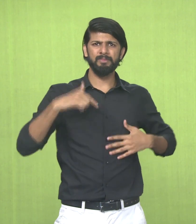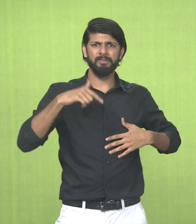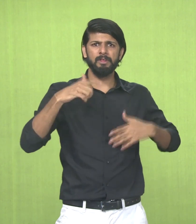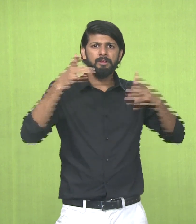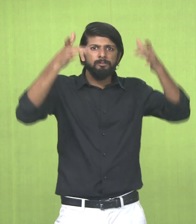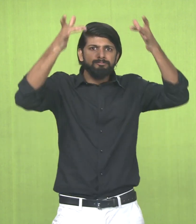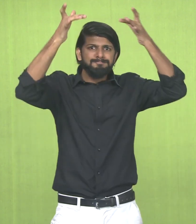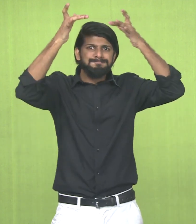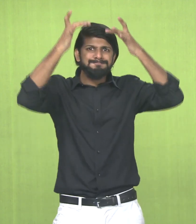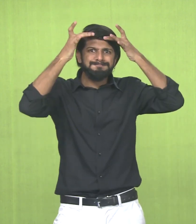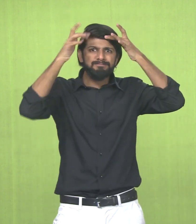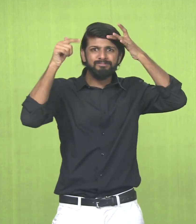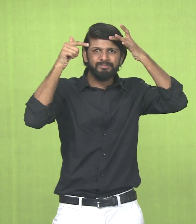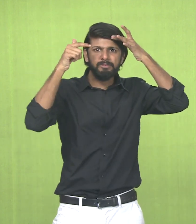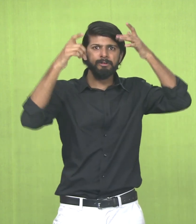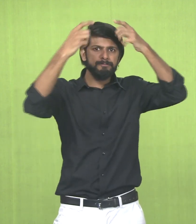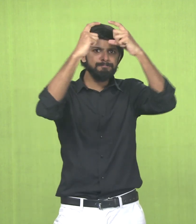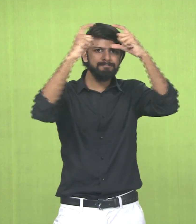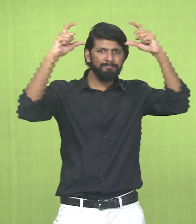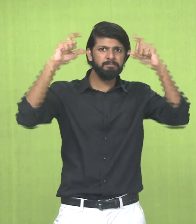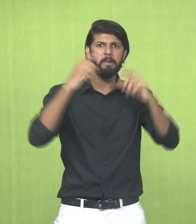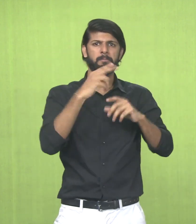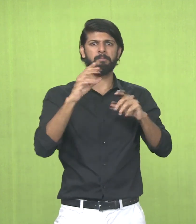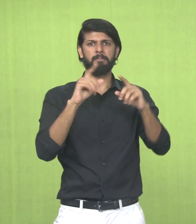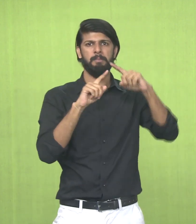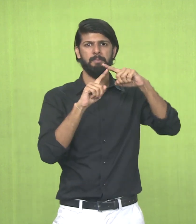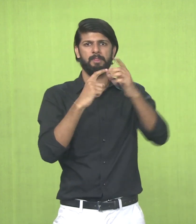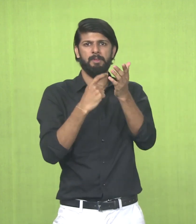In the painting, the figure is wearing a decorated turban.